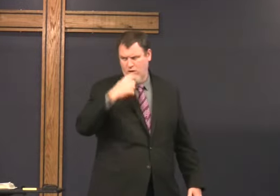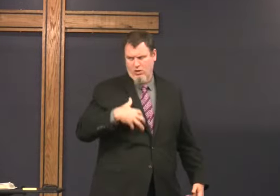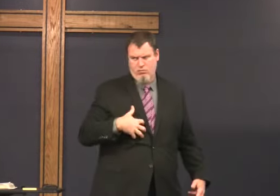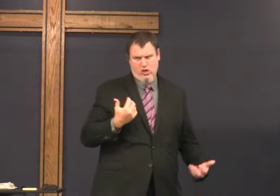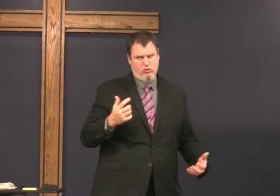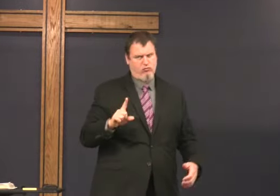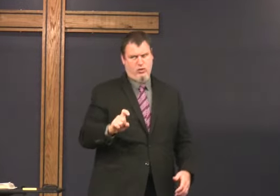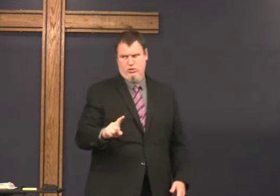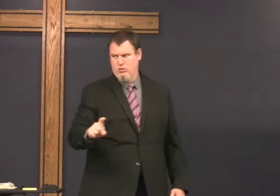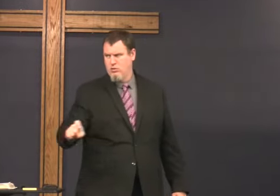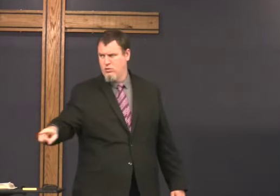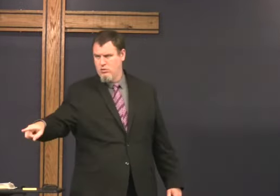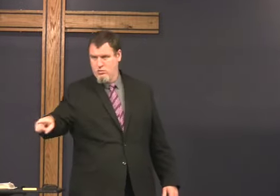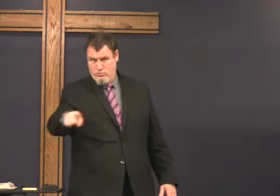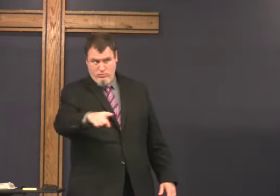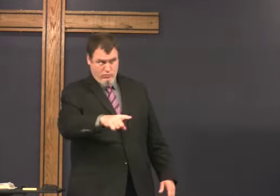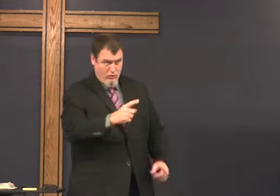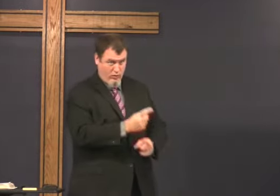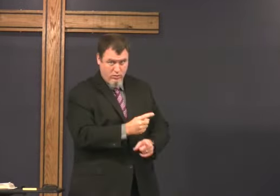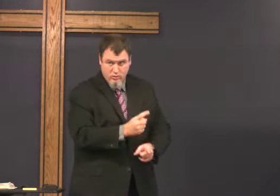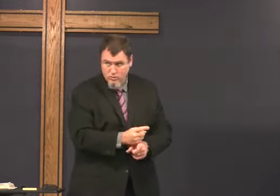I could never see that for you.